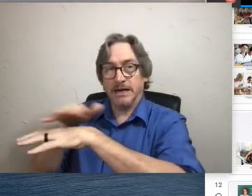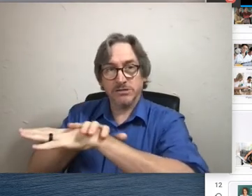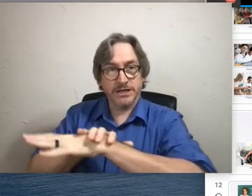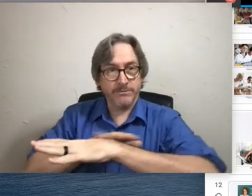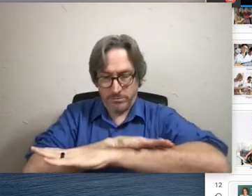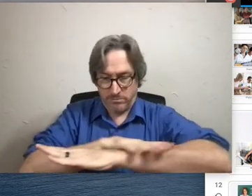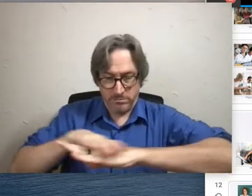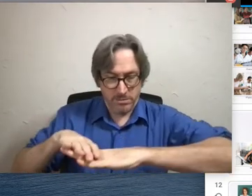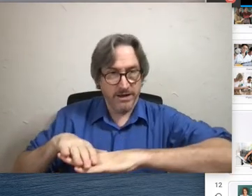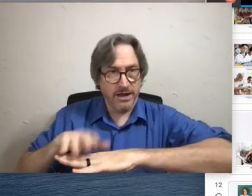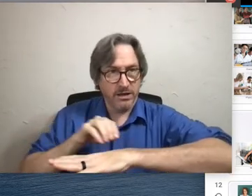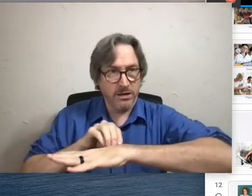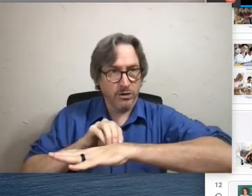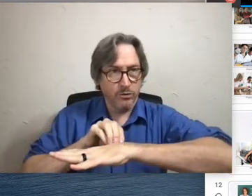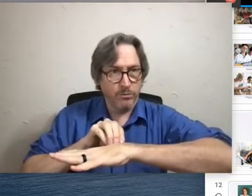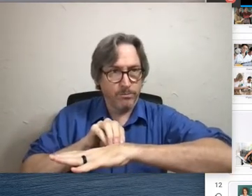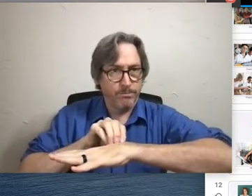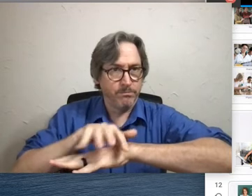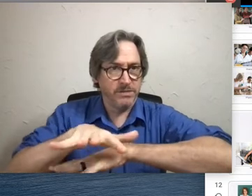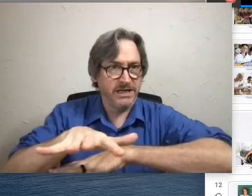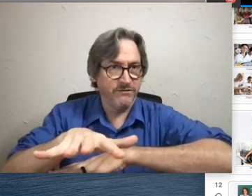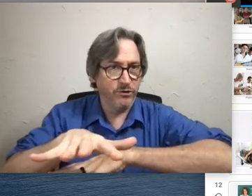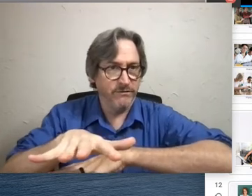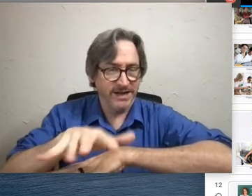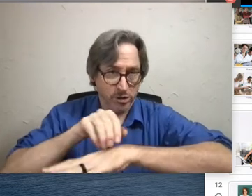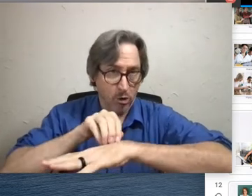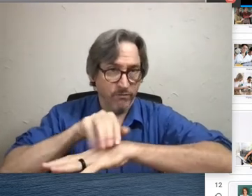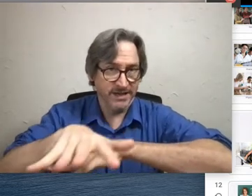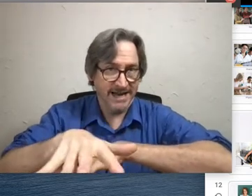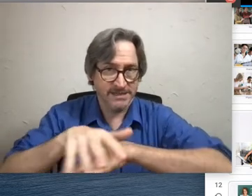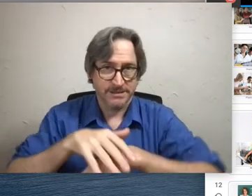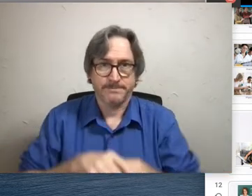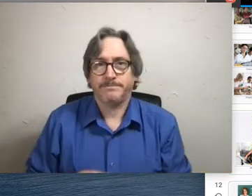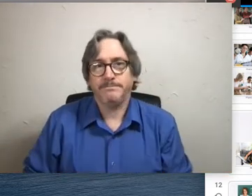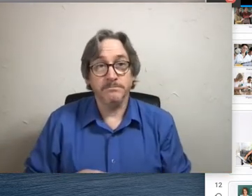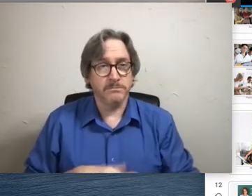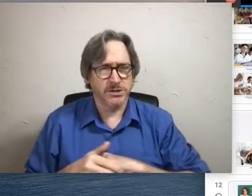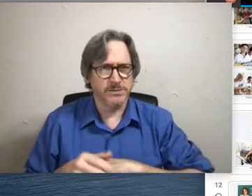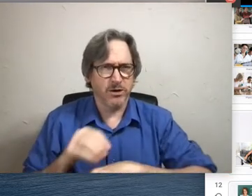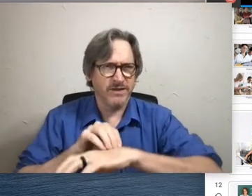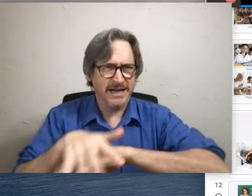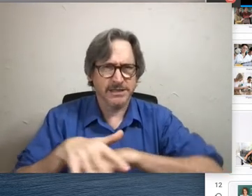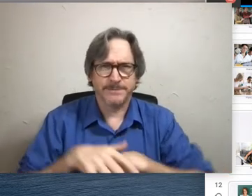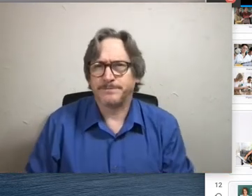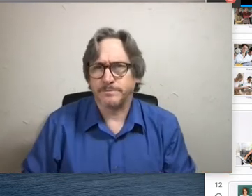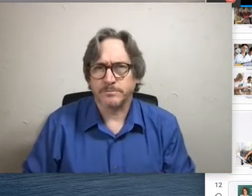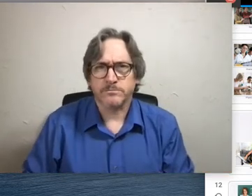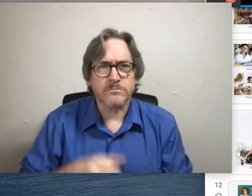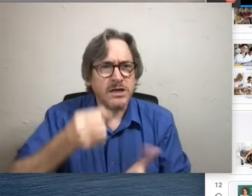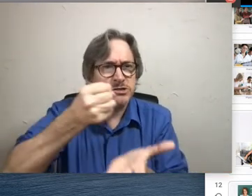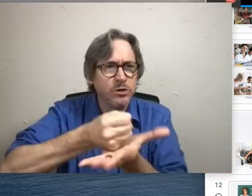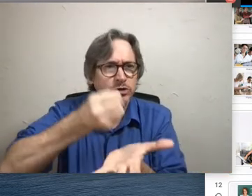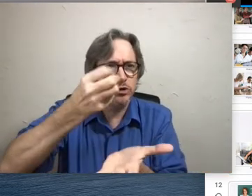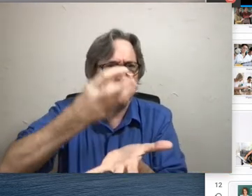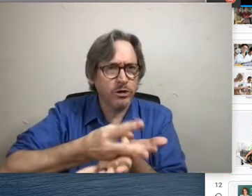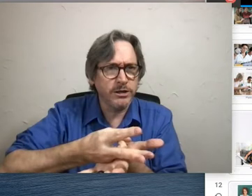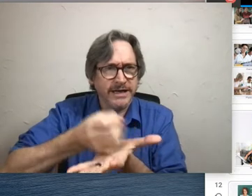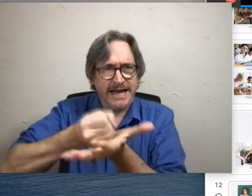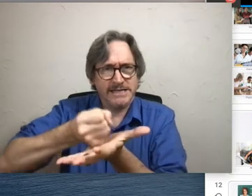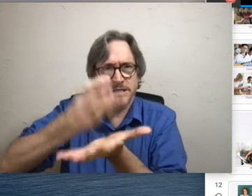and in counseling, you give good advice over the desk. Over the desk.